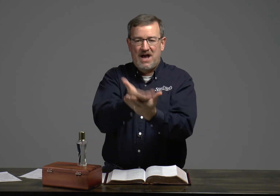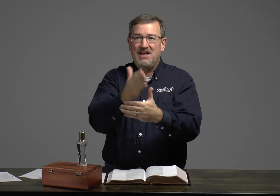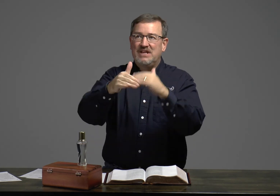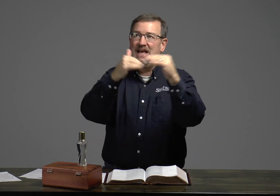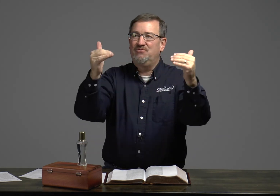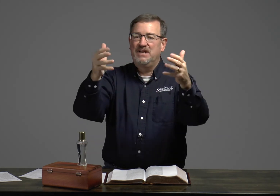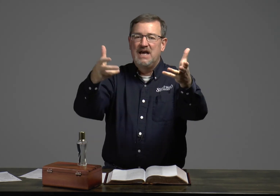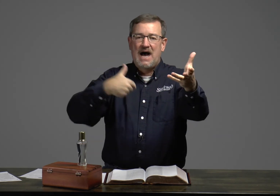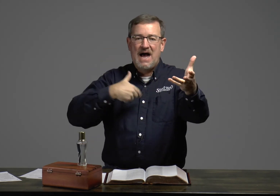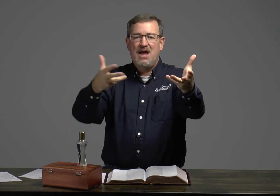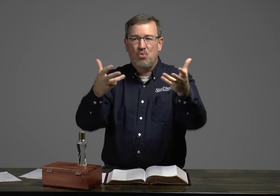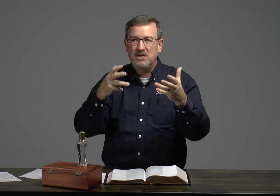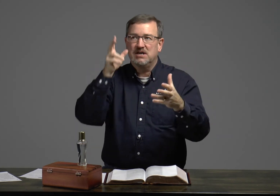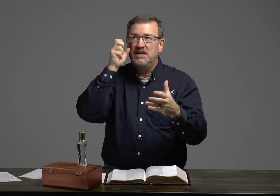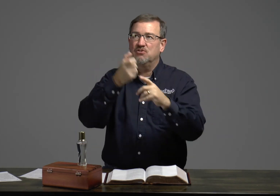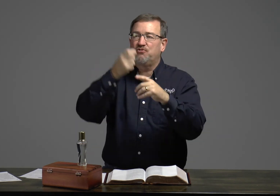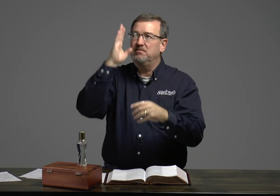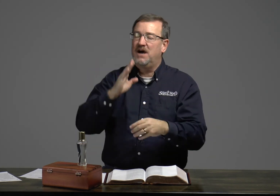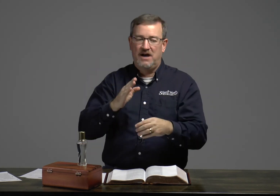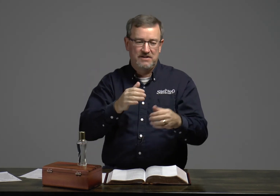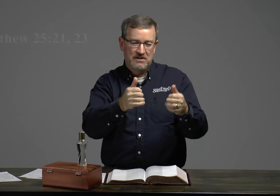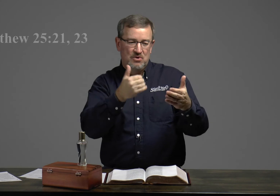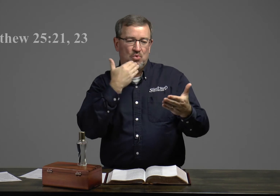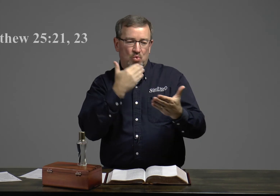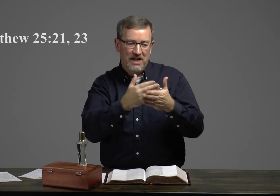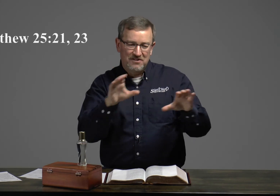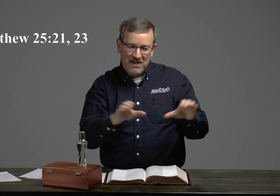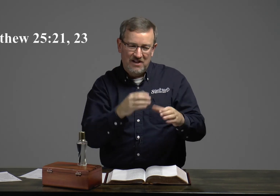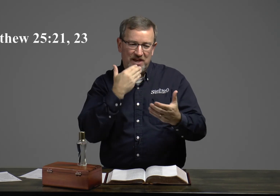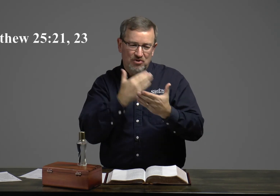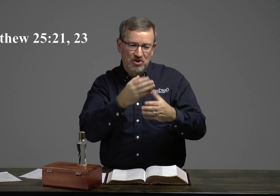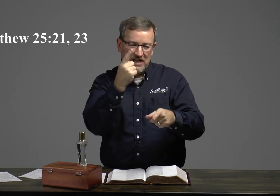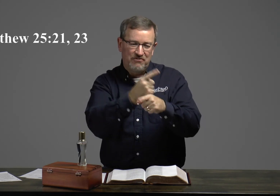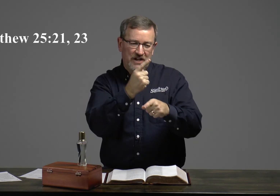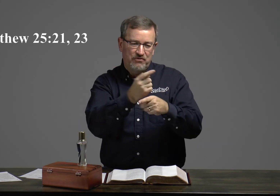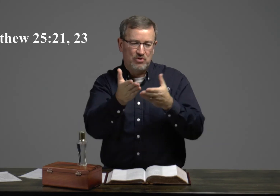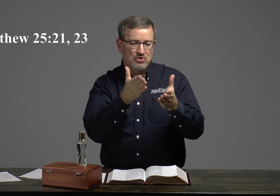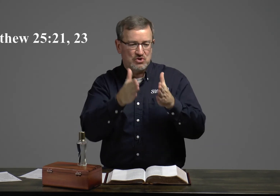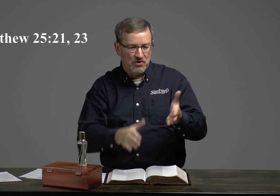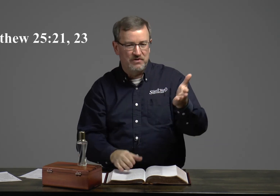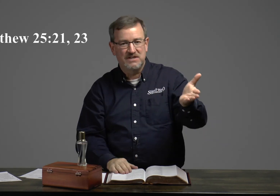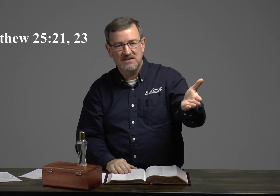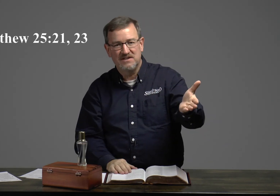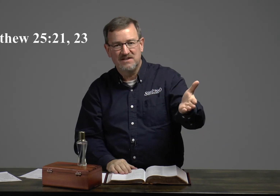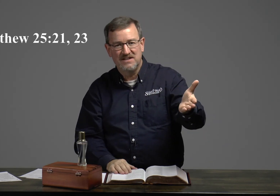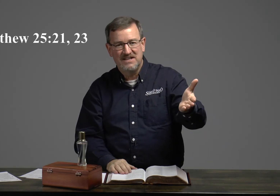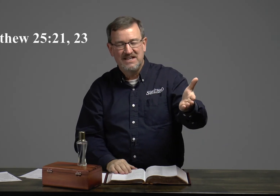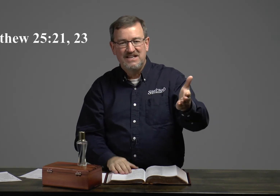arrive in heaven, I want to hear from God, well done, thou good and faithful servant. Do